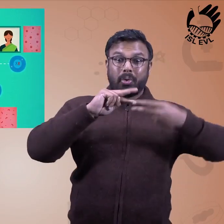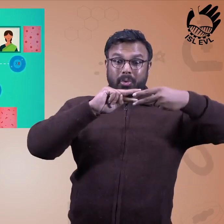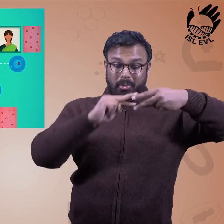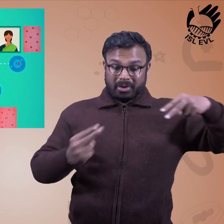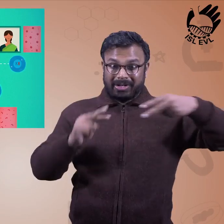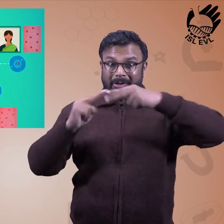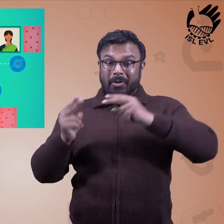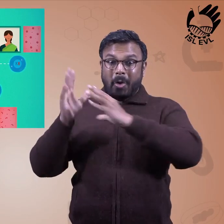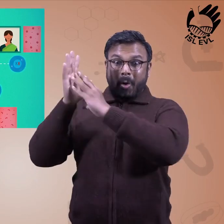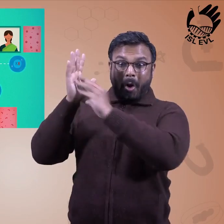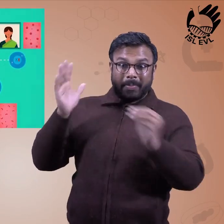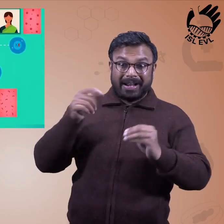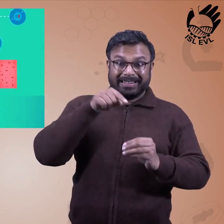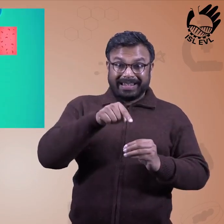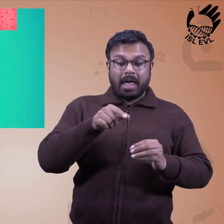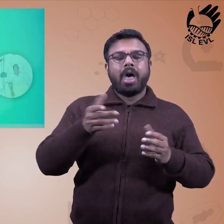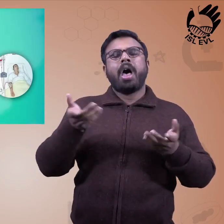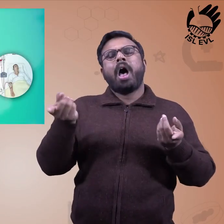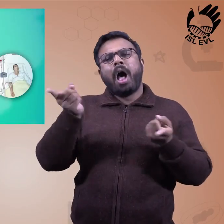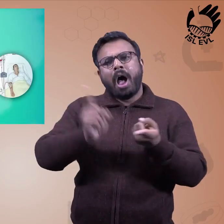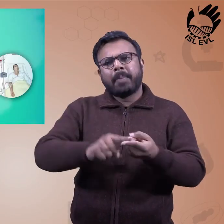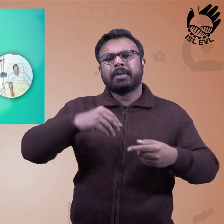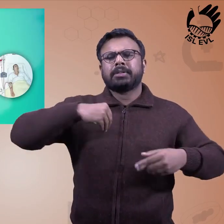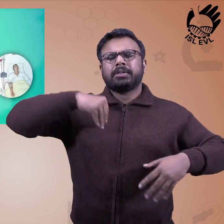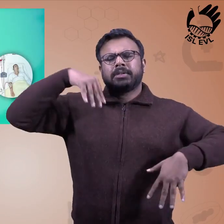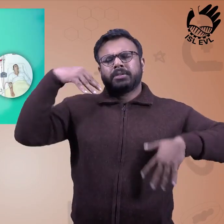from what is known as